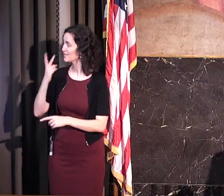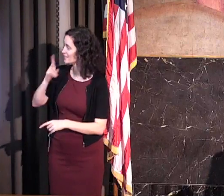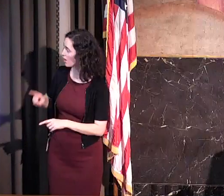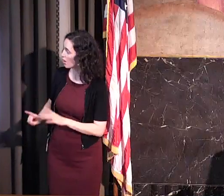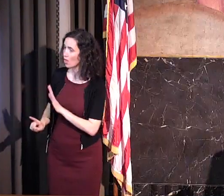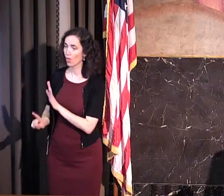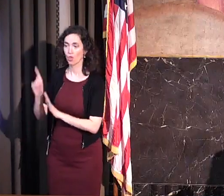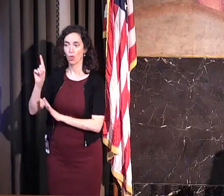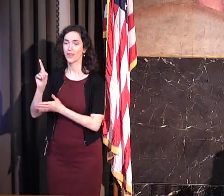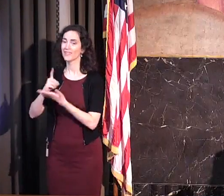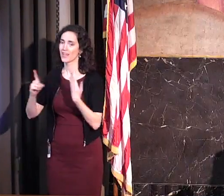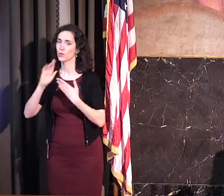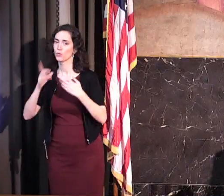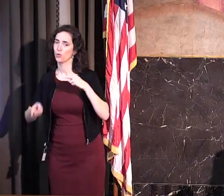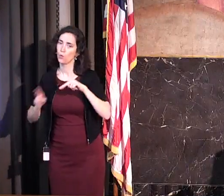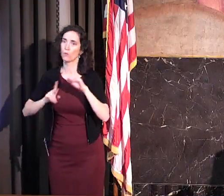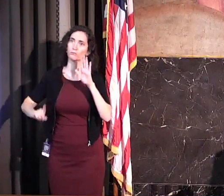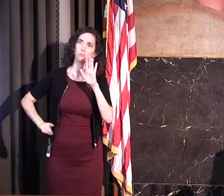next coming weeks.